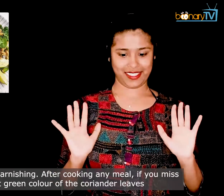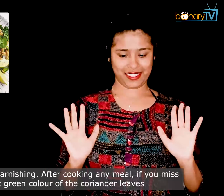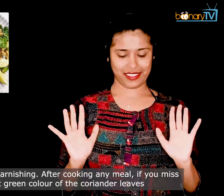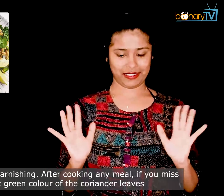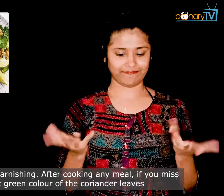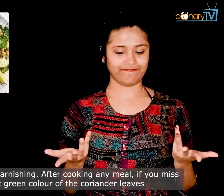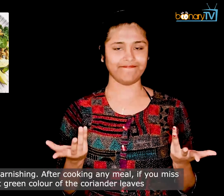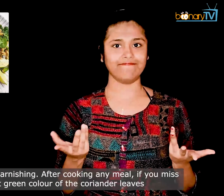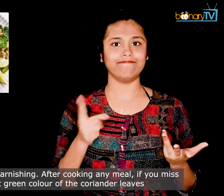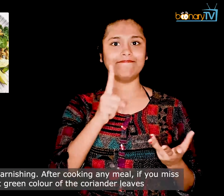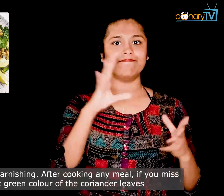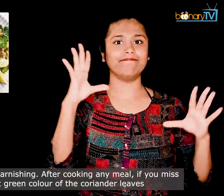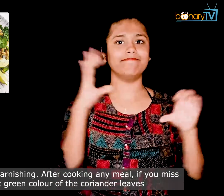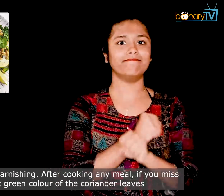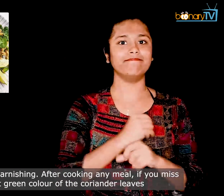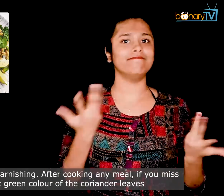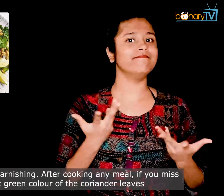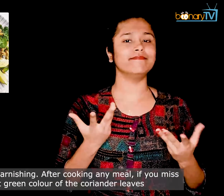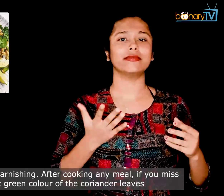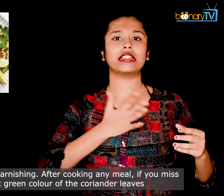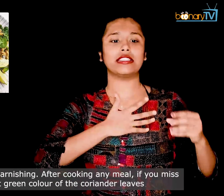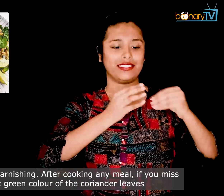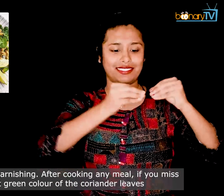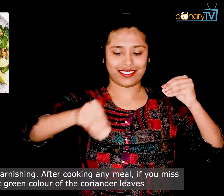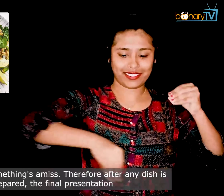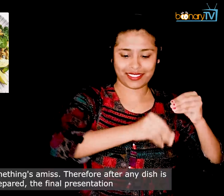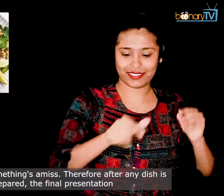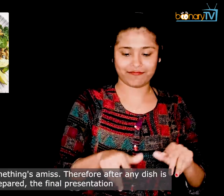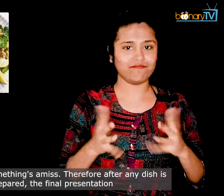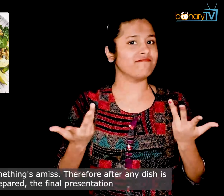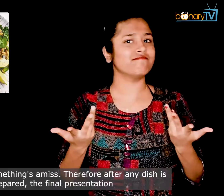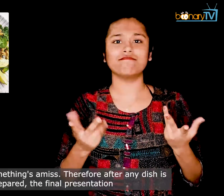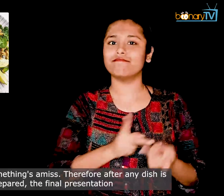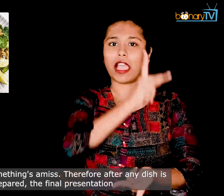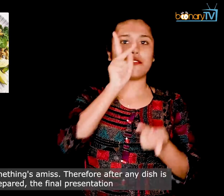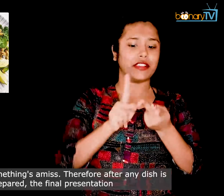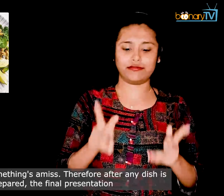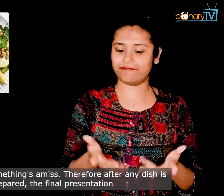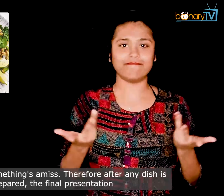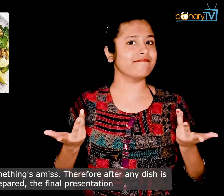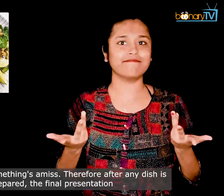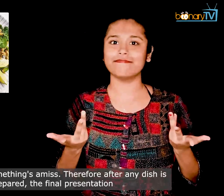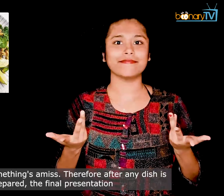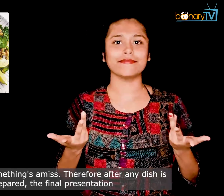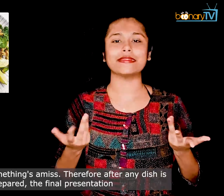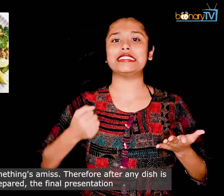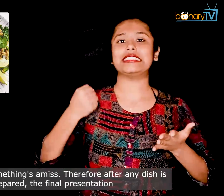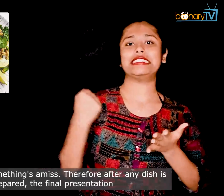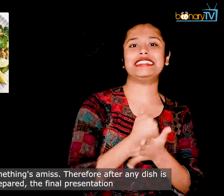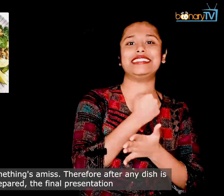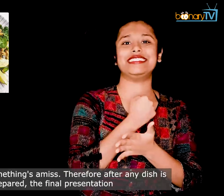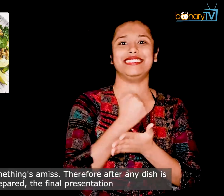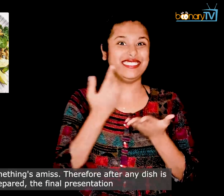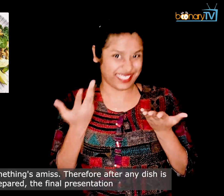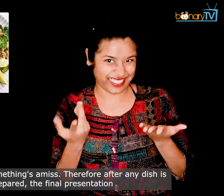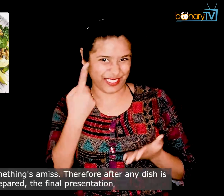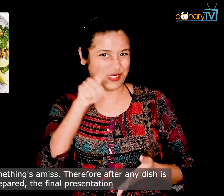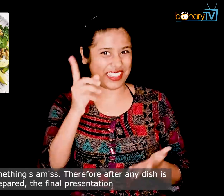vibrant green color of the coriander leaves, it's just like something's amiss. Therefore, after any dish